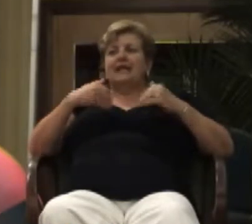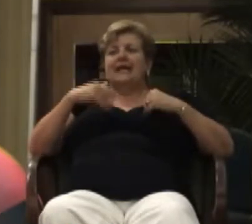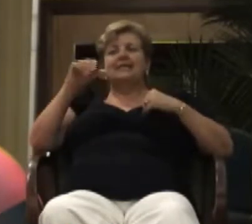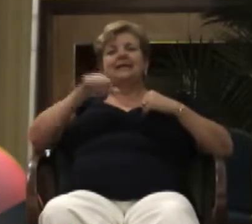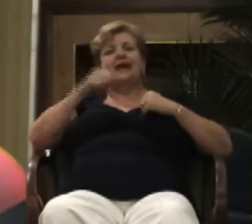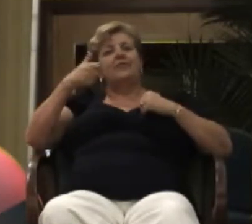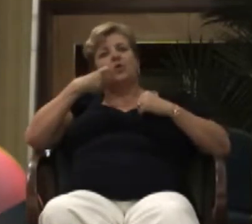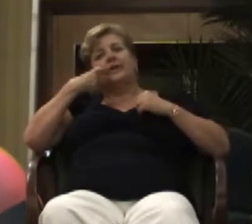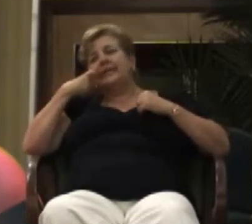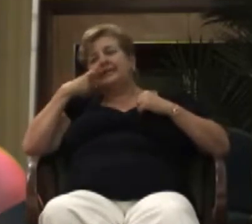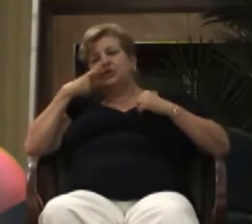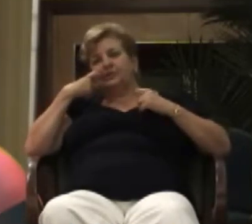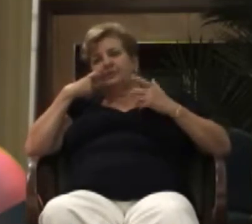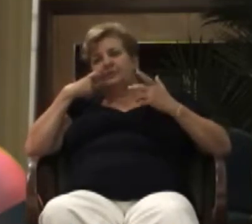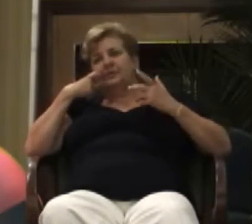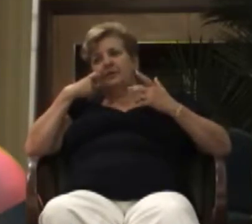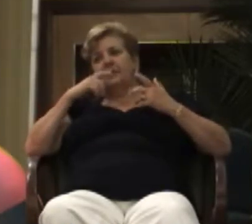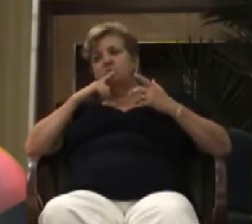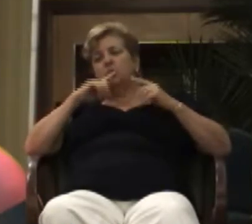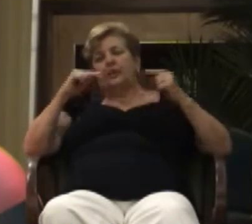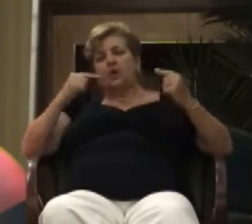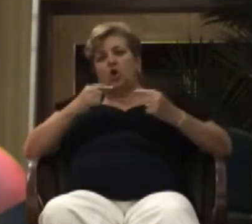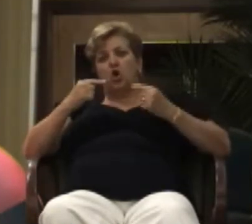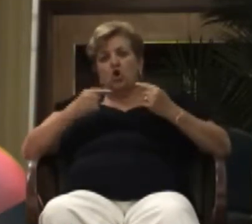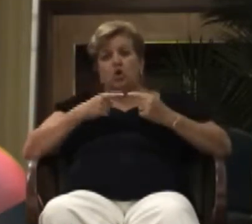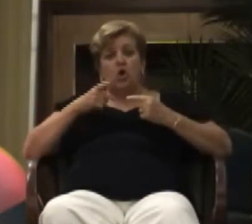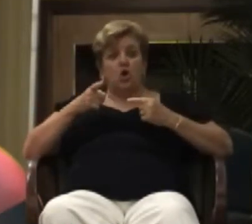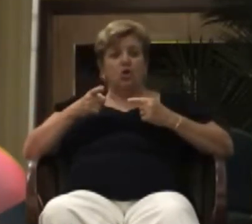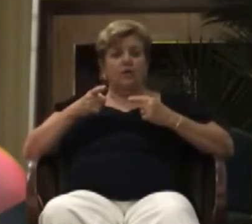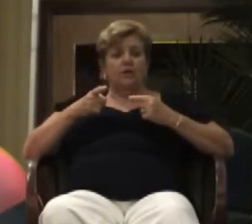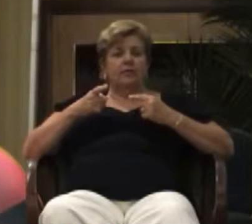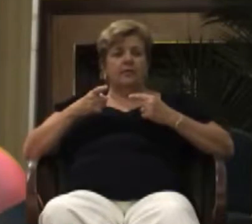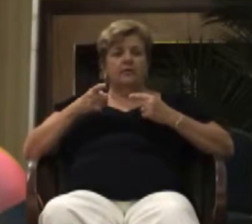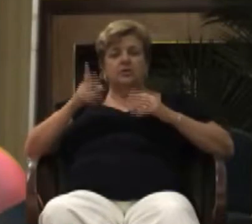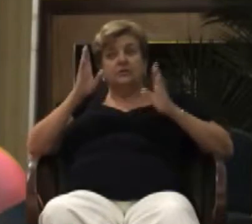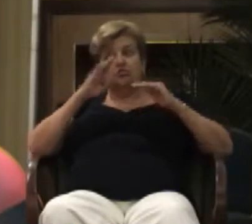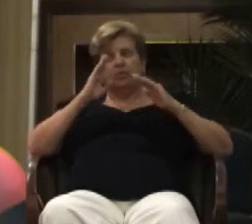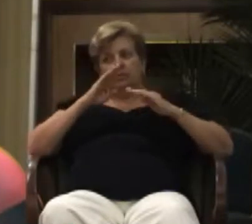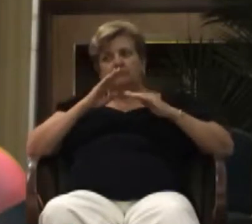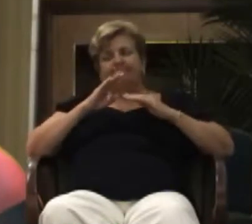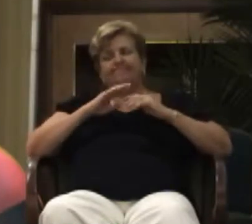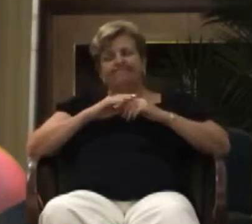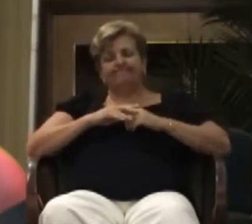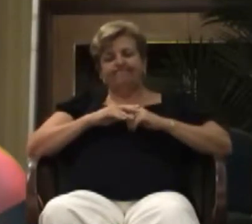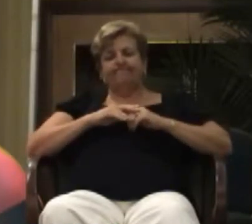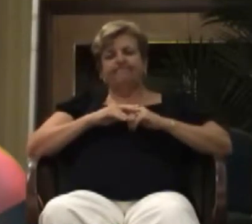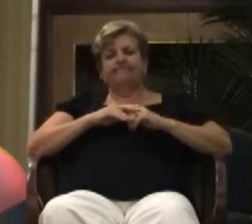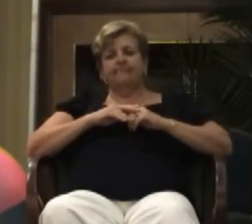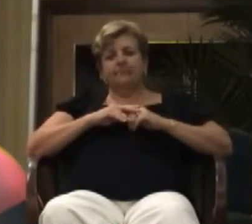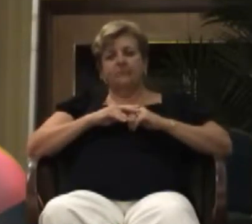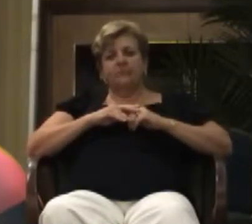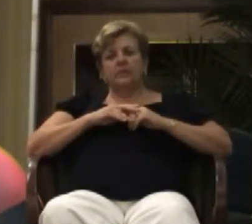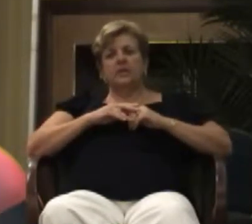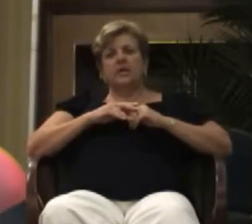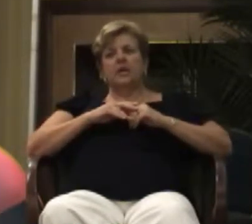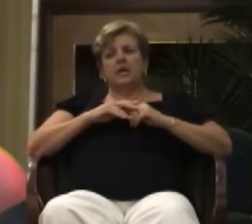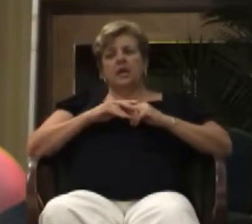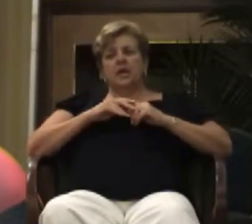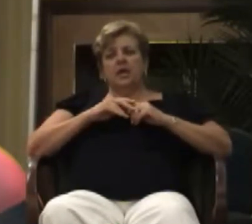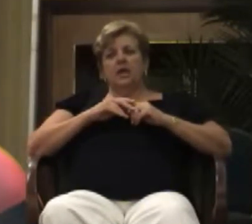and it's really hurting her, and she's in trouble. I sat on a porch a few weeks